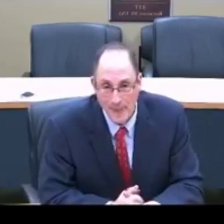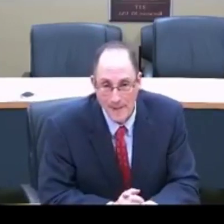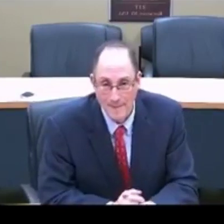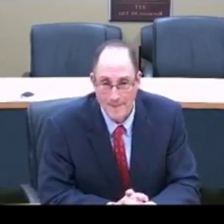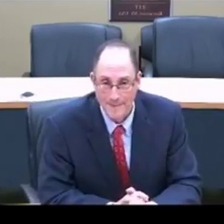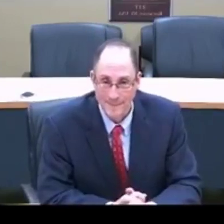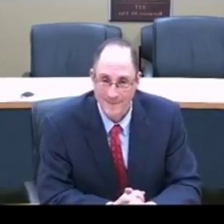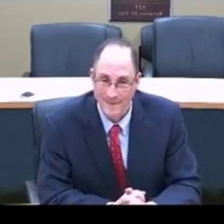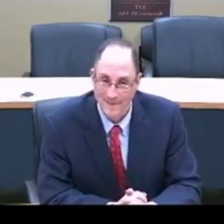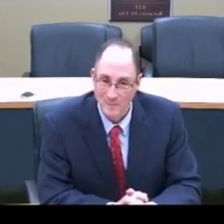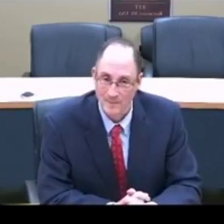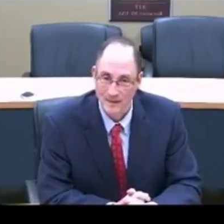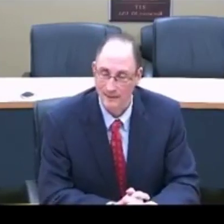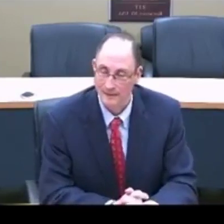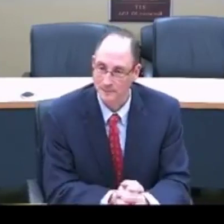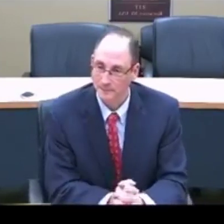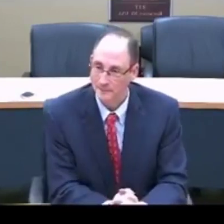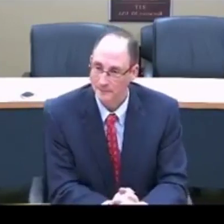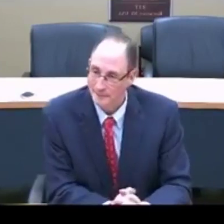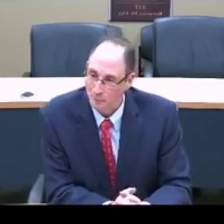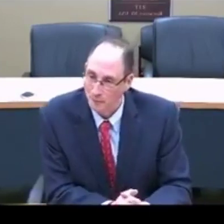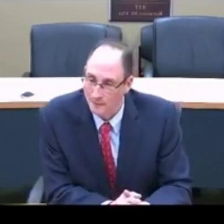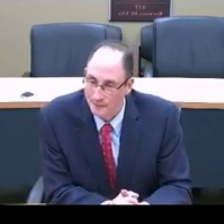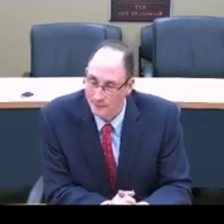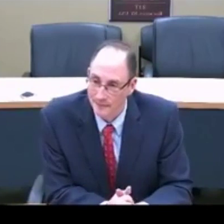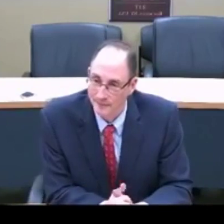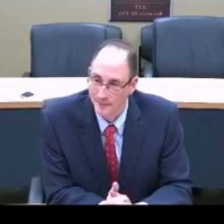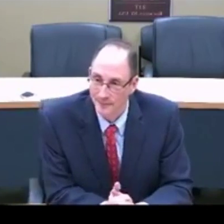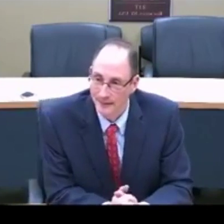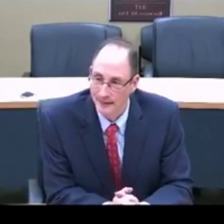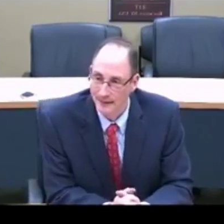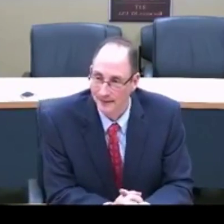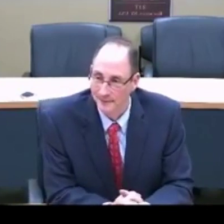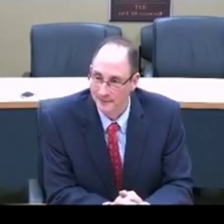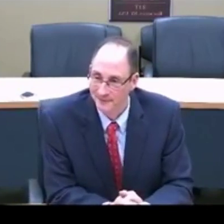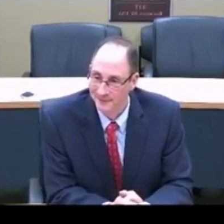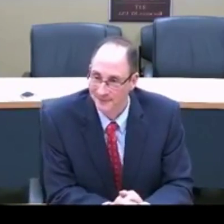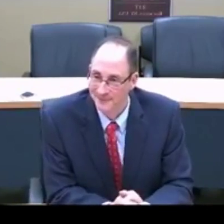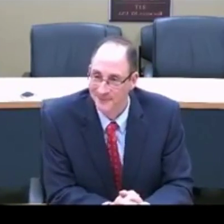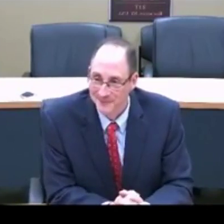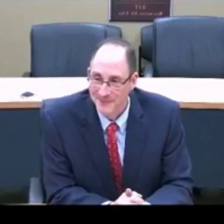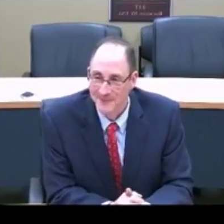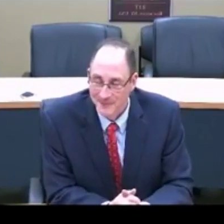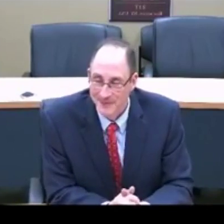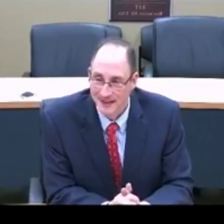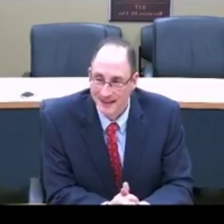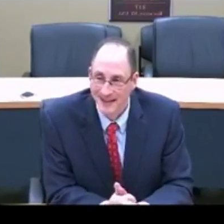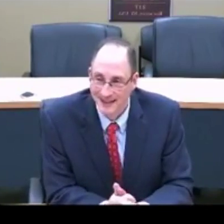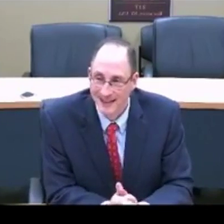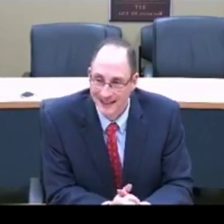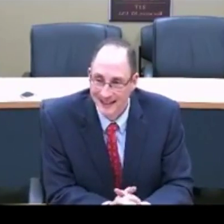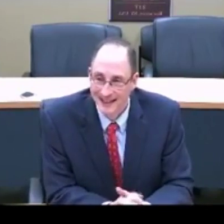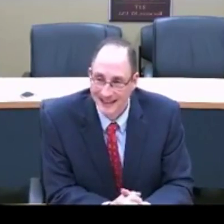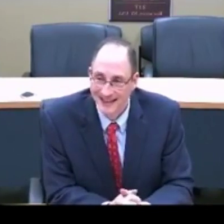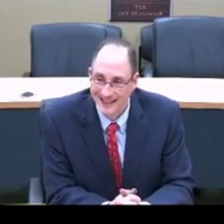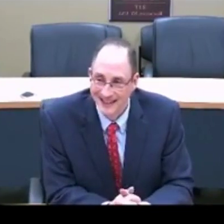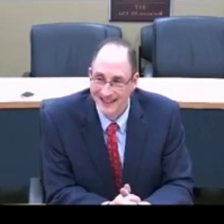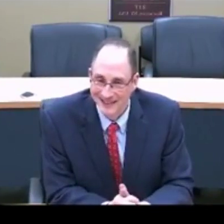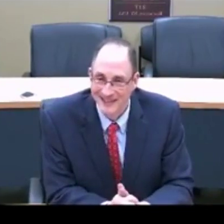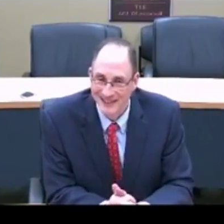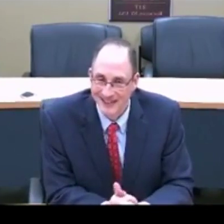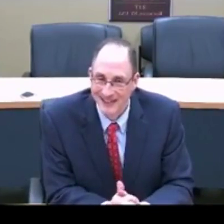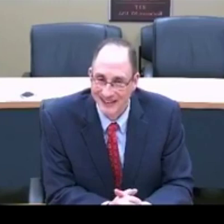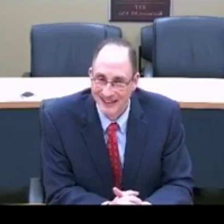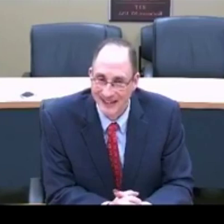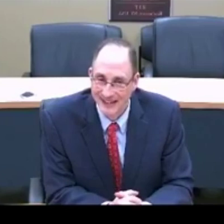And, you know, I know that we're probably out of time because I could speak to you for days. But